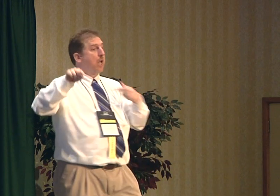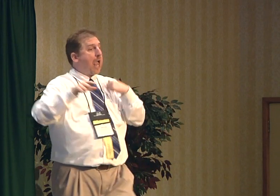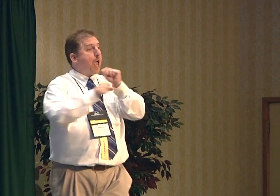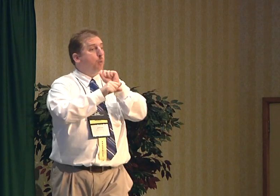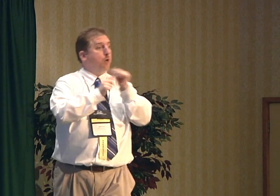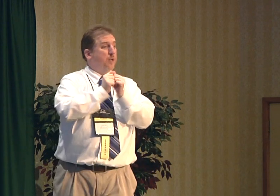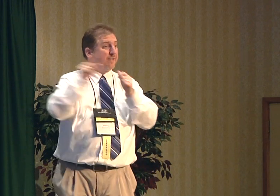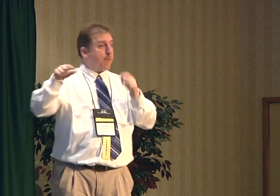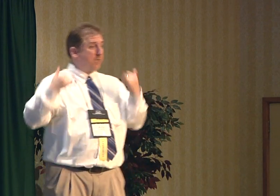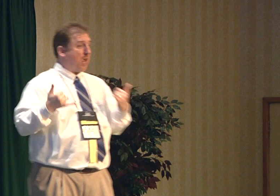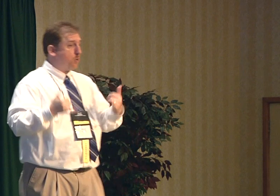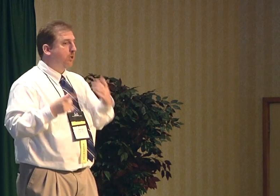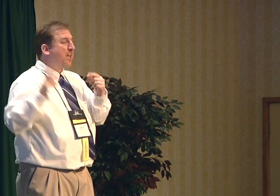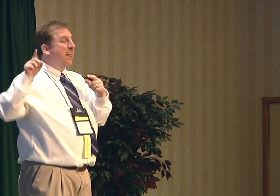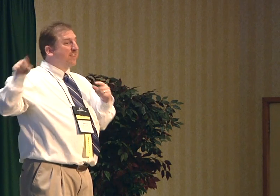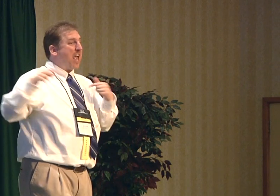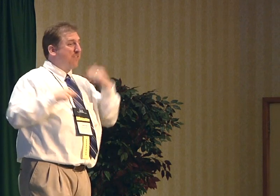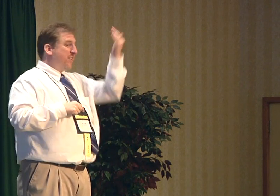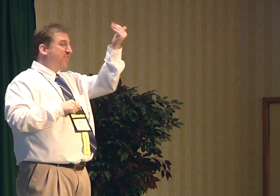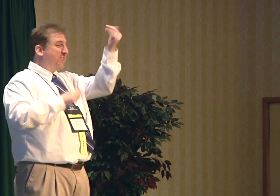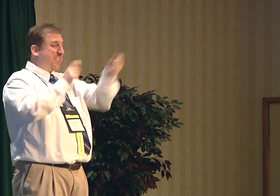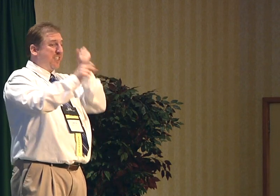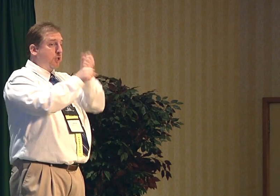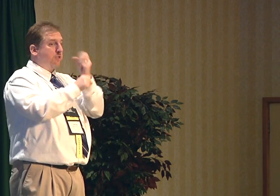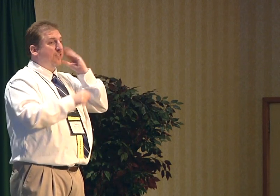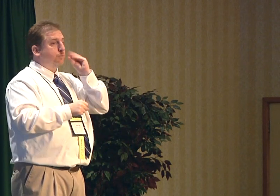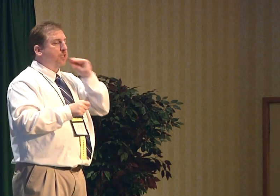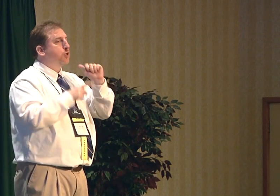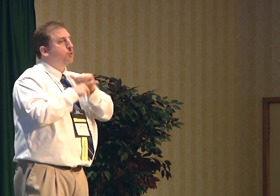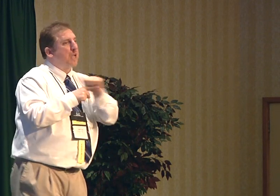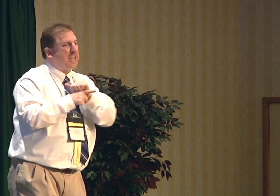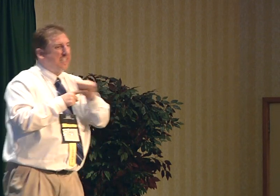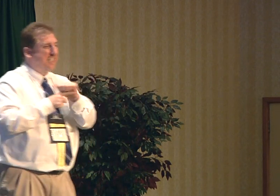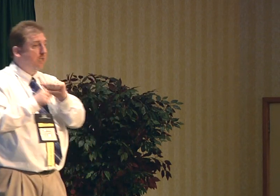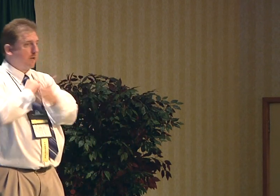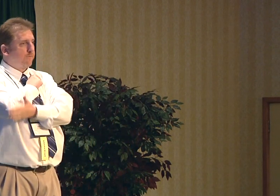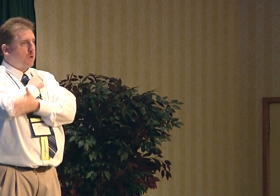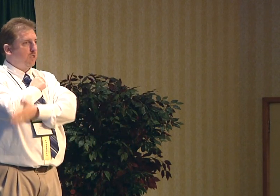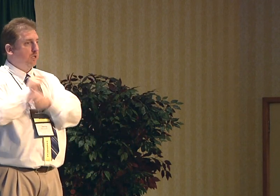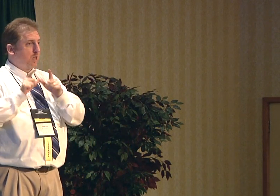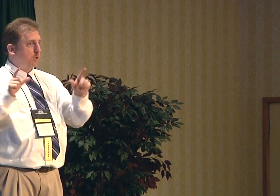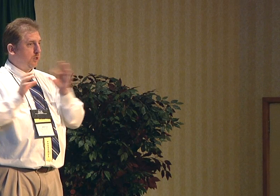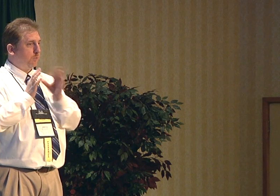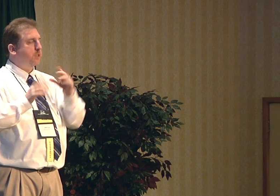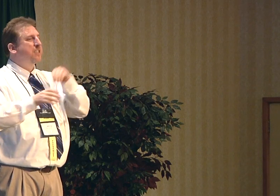The reason why we're working with them is that I'm working with them now. They have 15 years of experience in training and